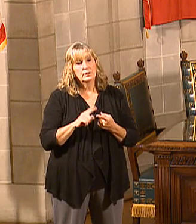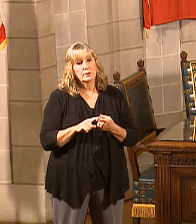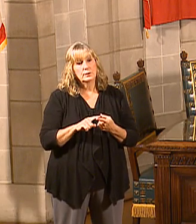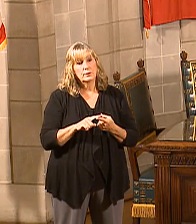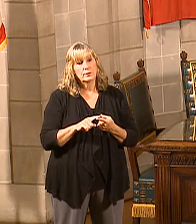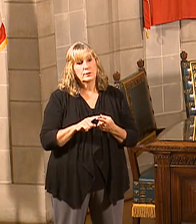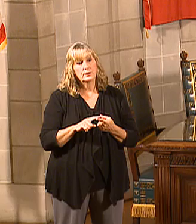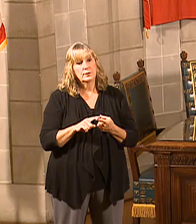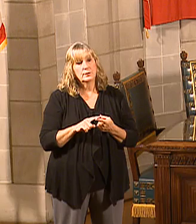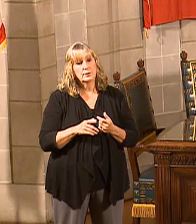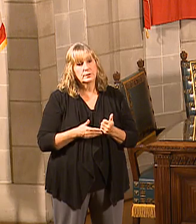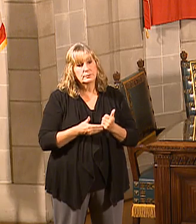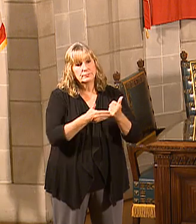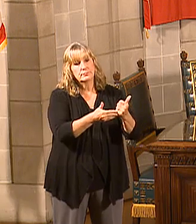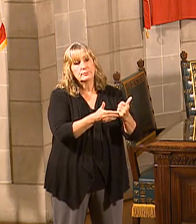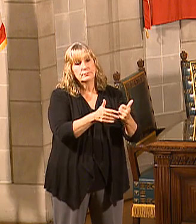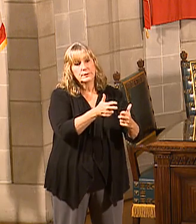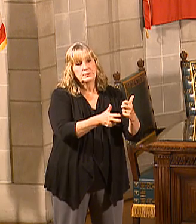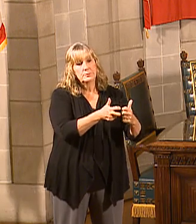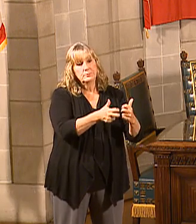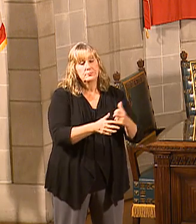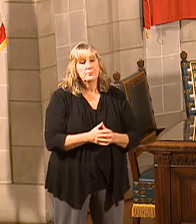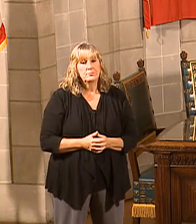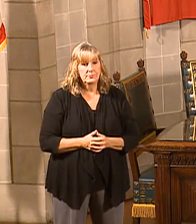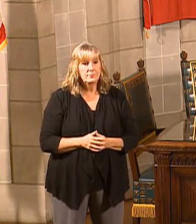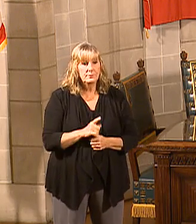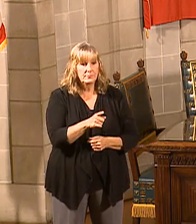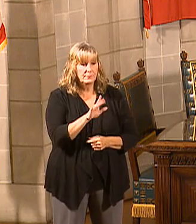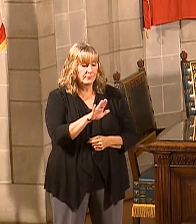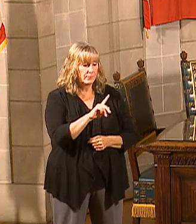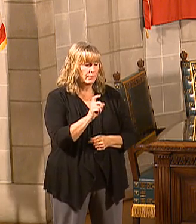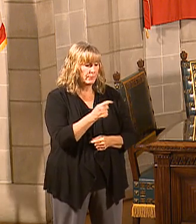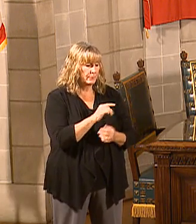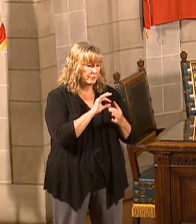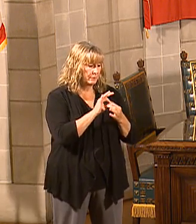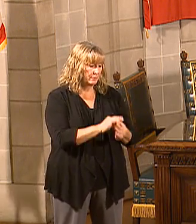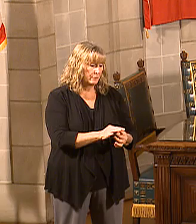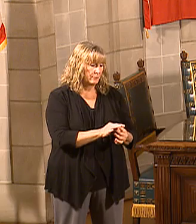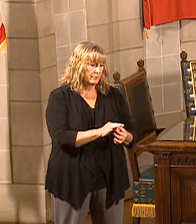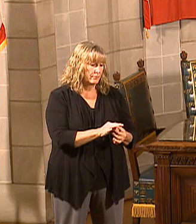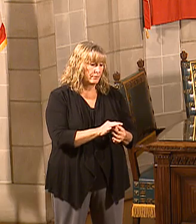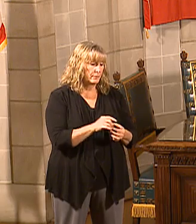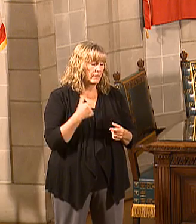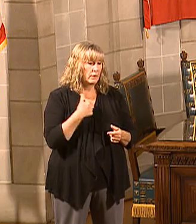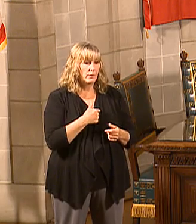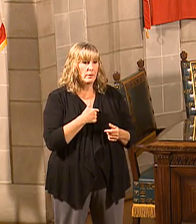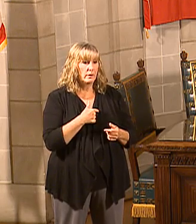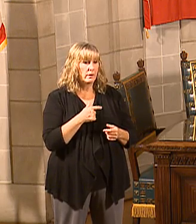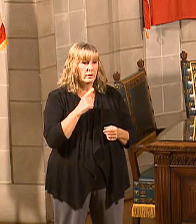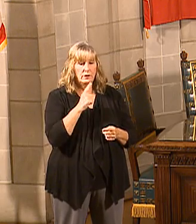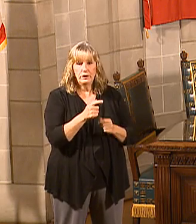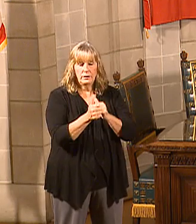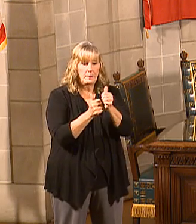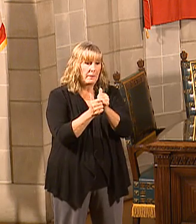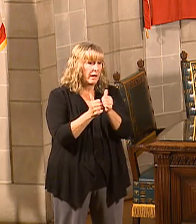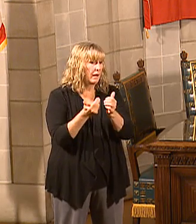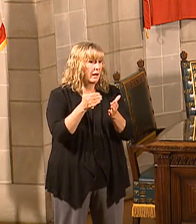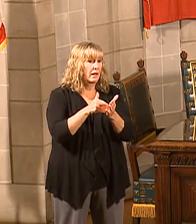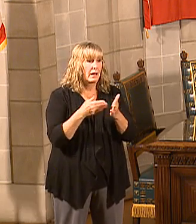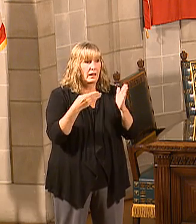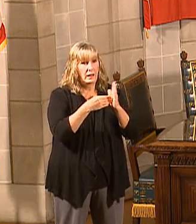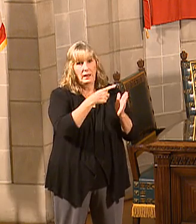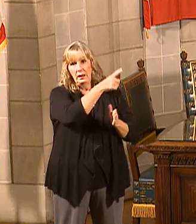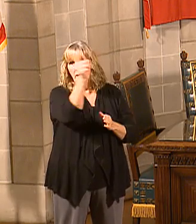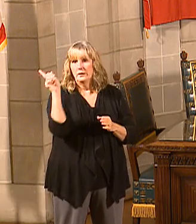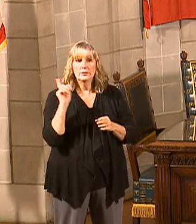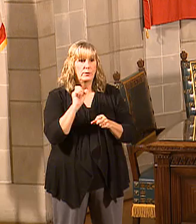alleviate these problems? So Martha's question with regard to, we're competing against the workforce just like everybody else, and we're short of people,